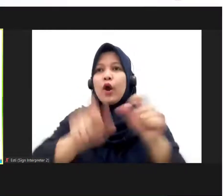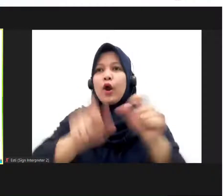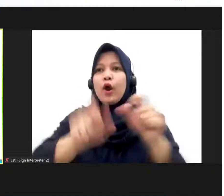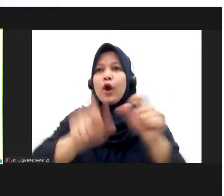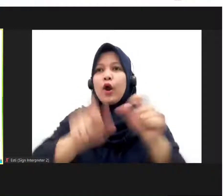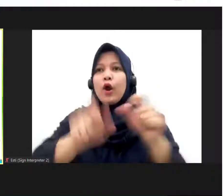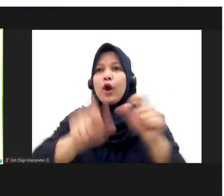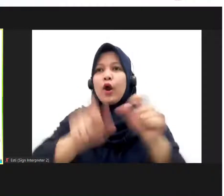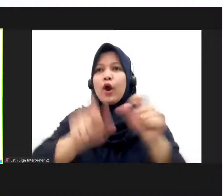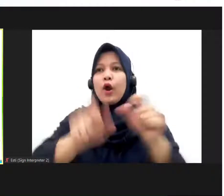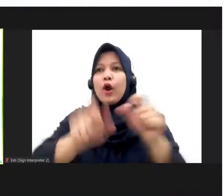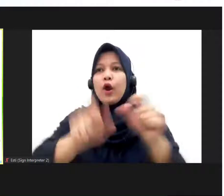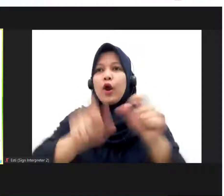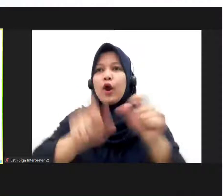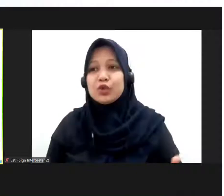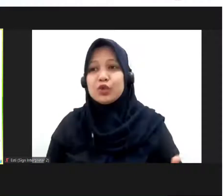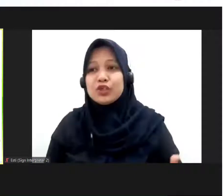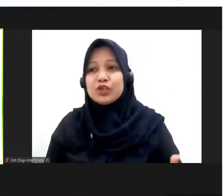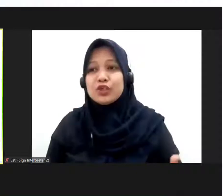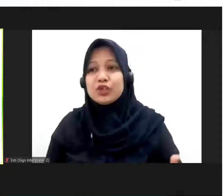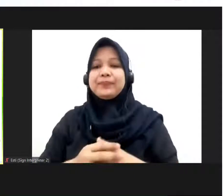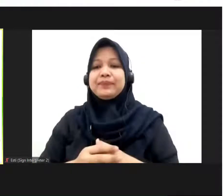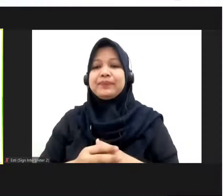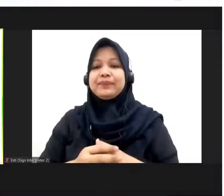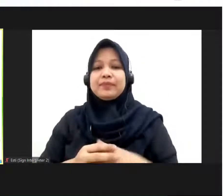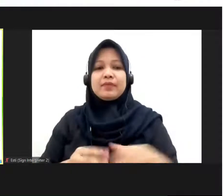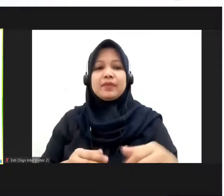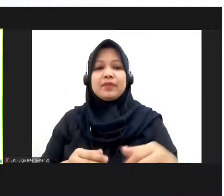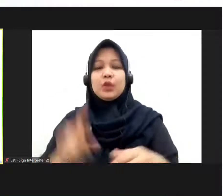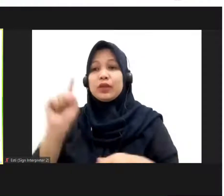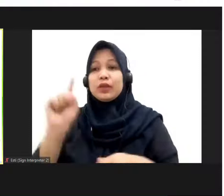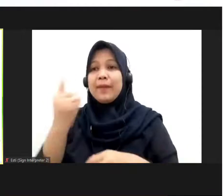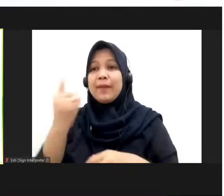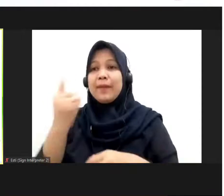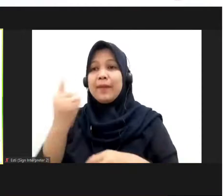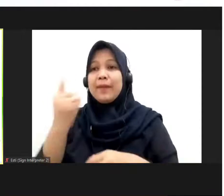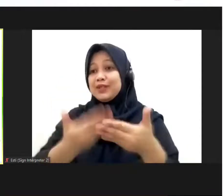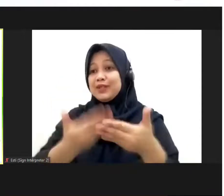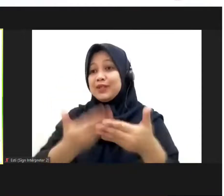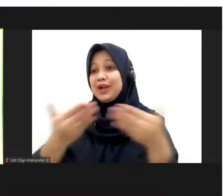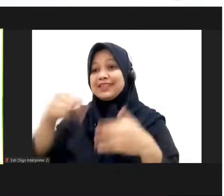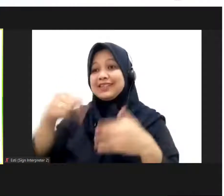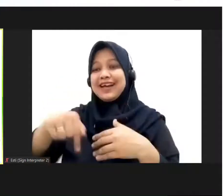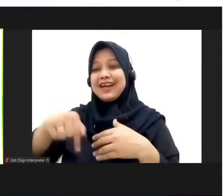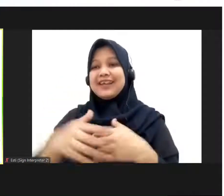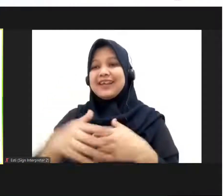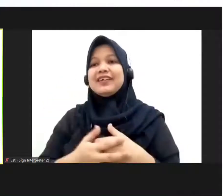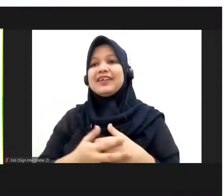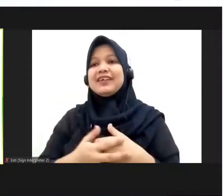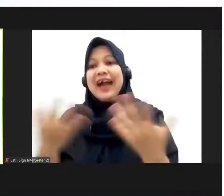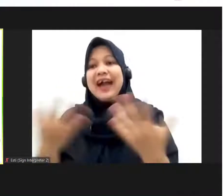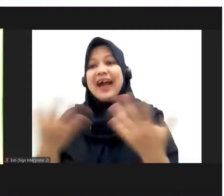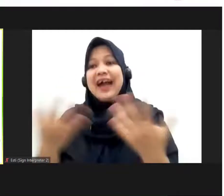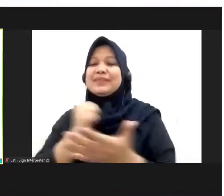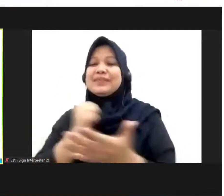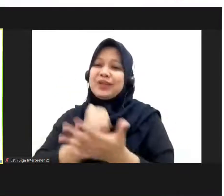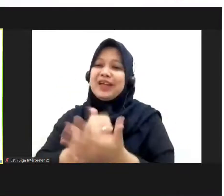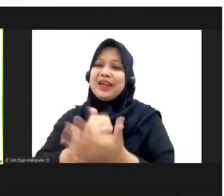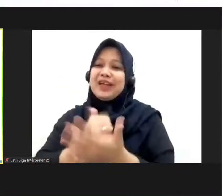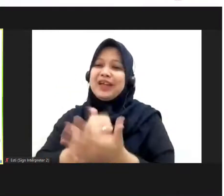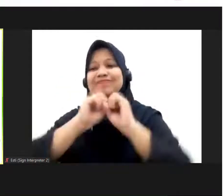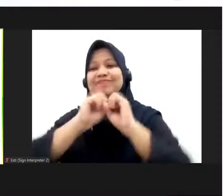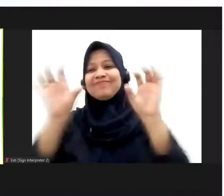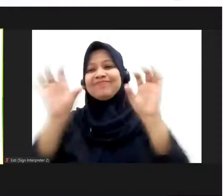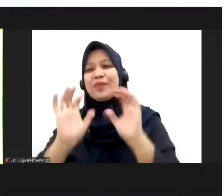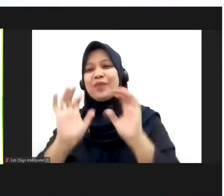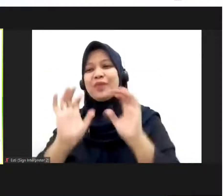release in this kind of situation. So still a lot to say, but I will stop